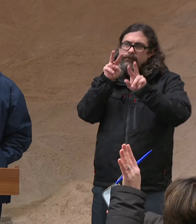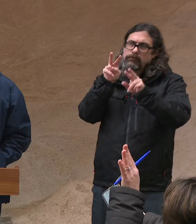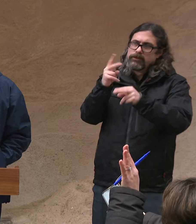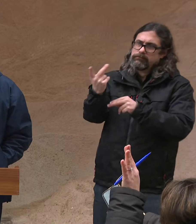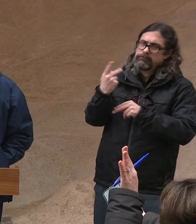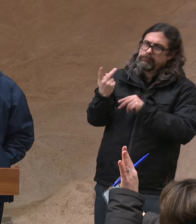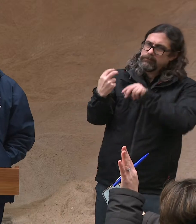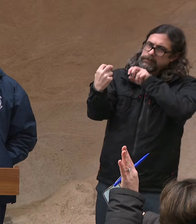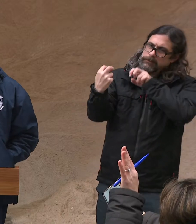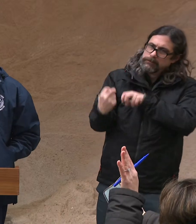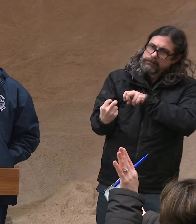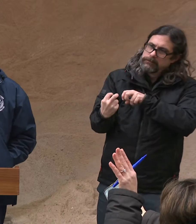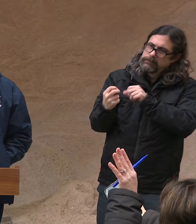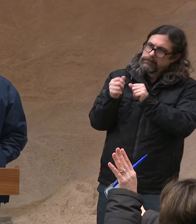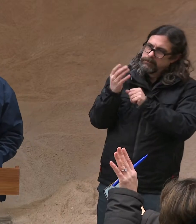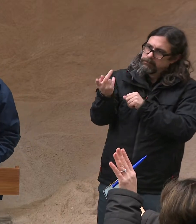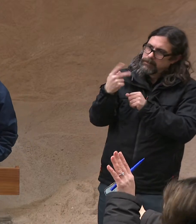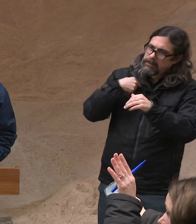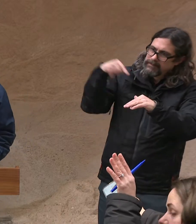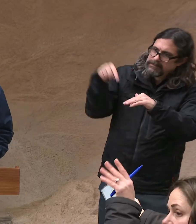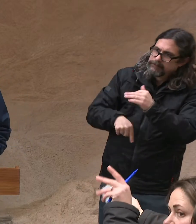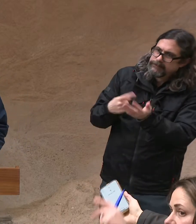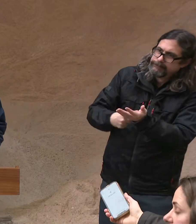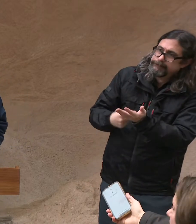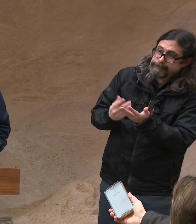to move the city forward.